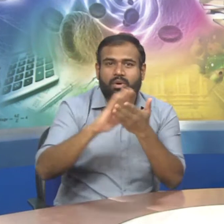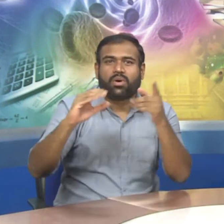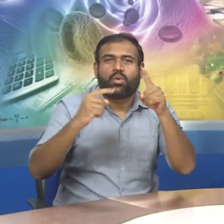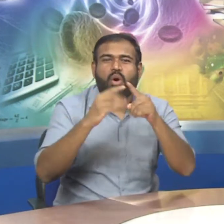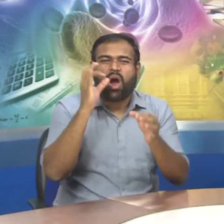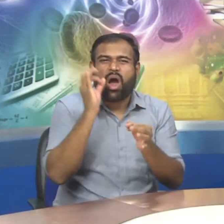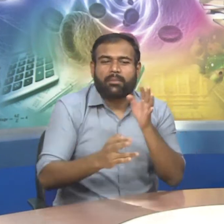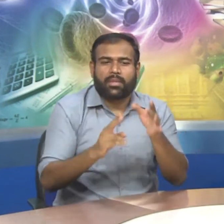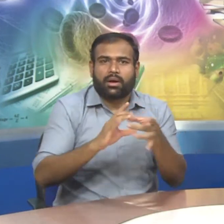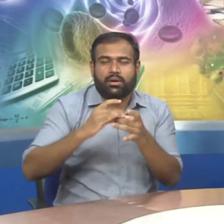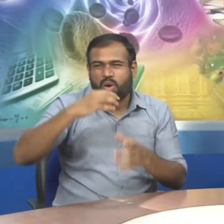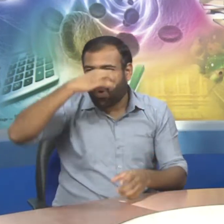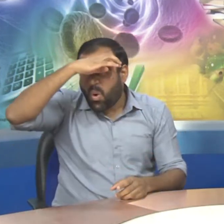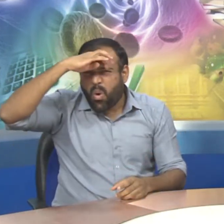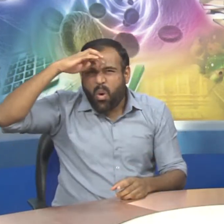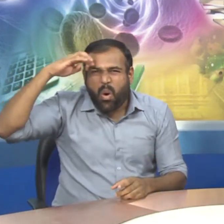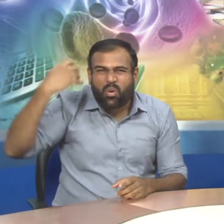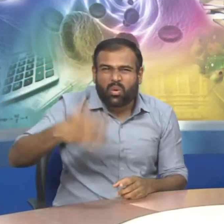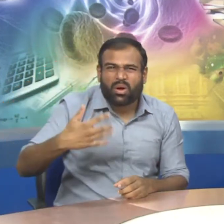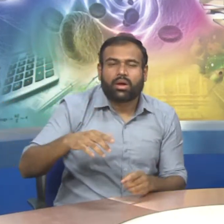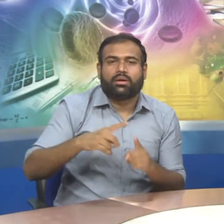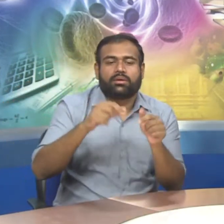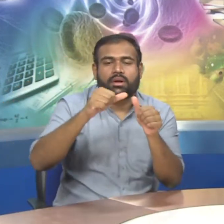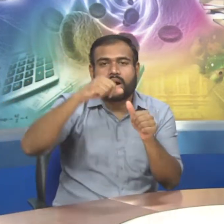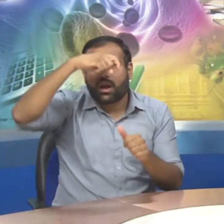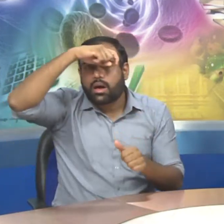So for April we use this sign.